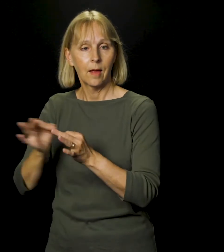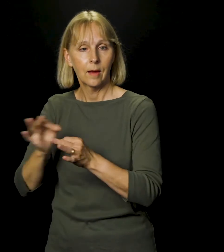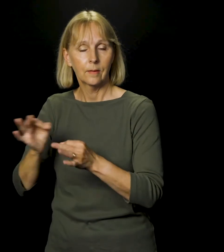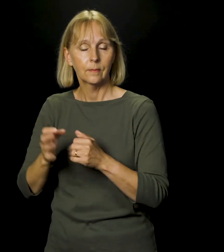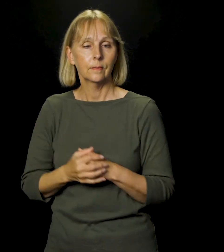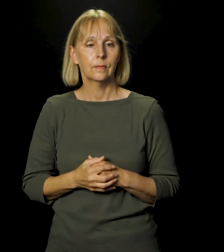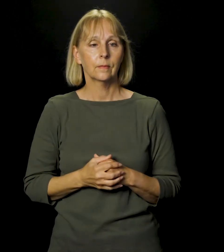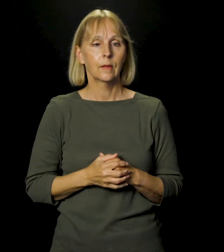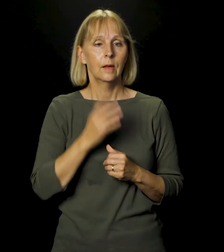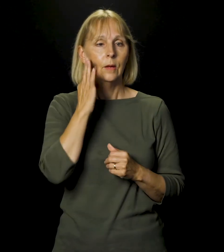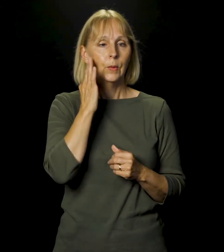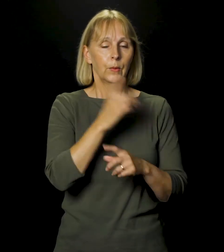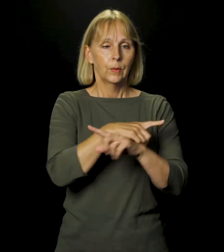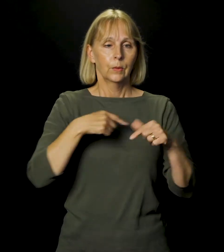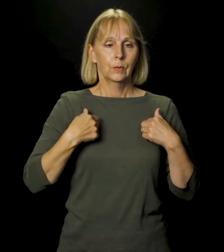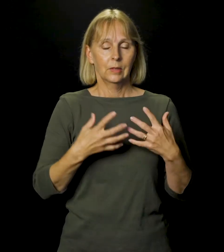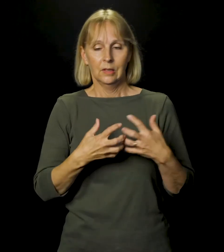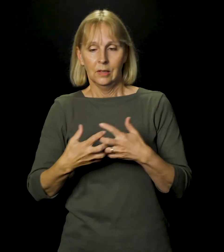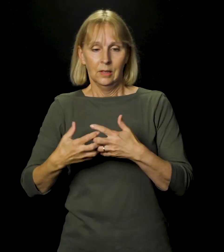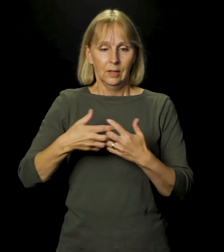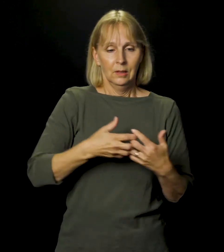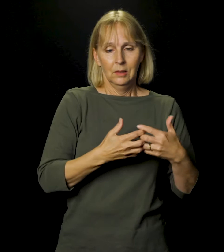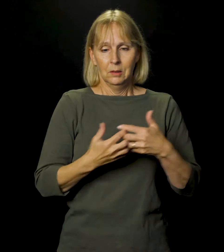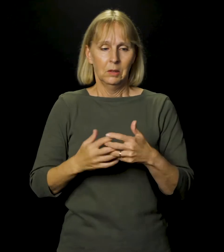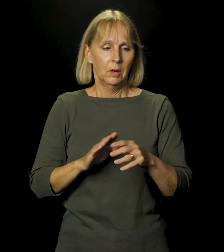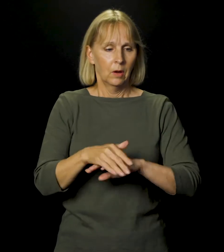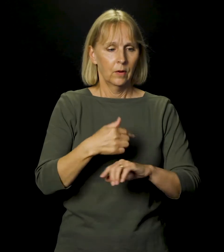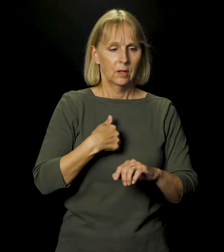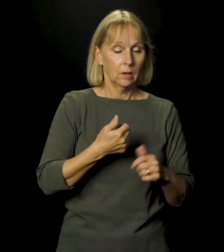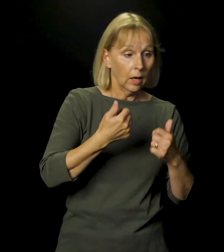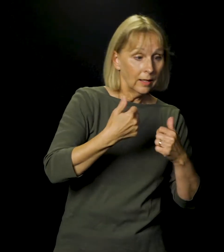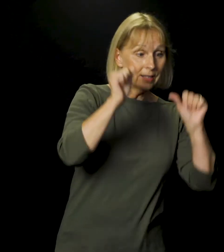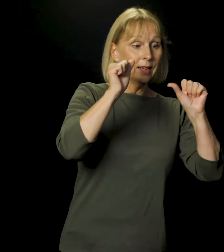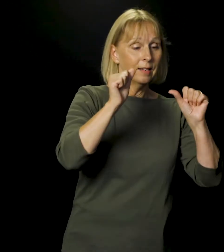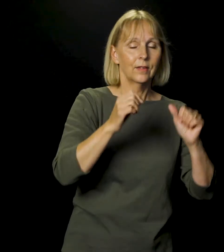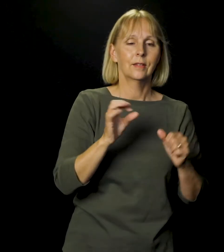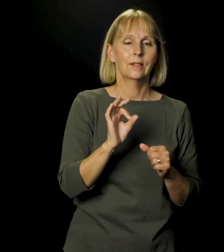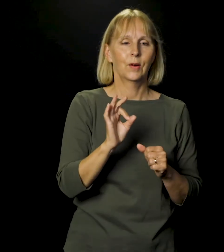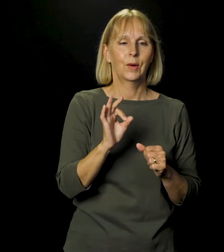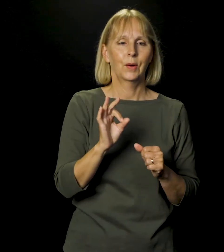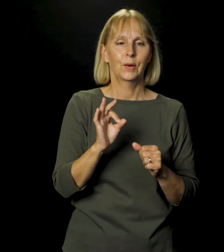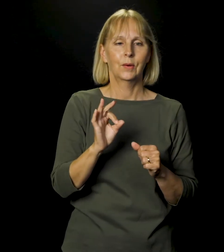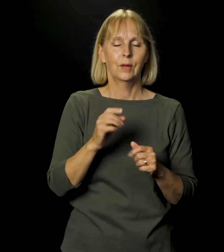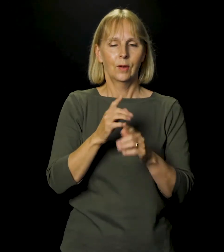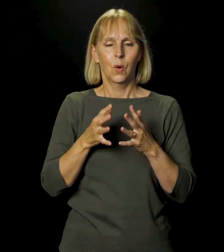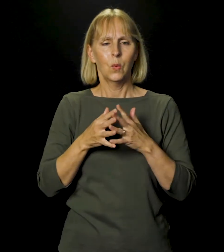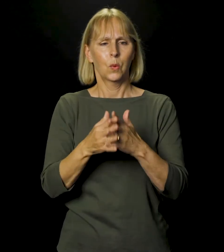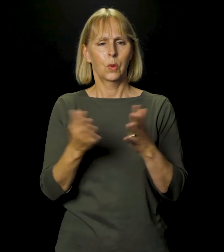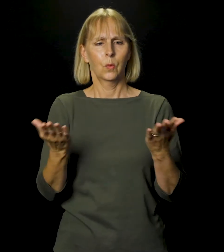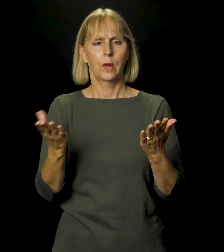When we struggle with a distorted view of our achievements, the good news is that our worth is not determined by the spectacle